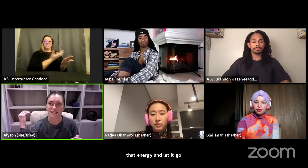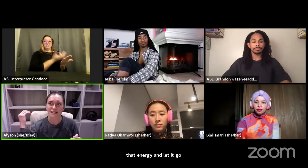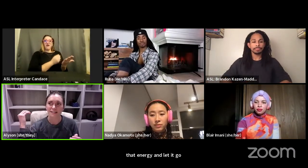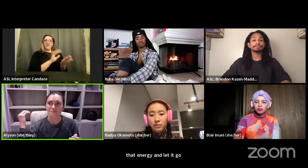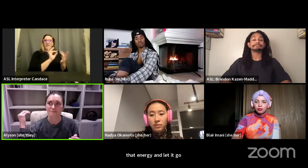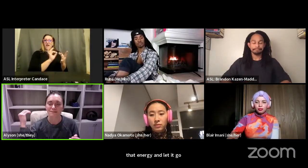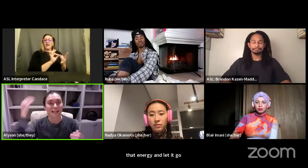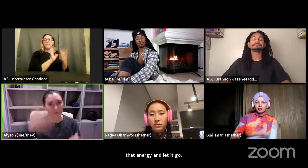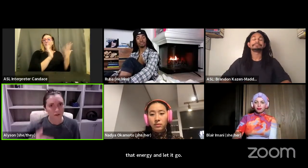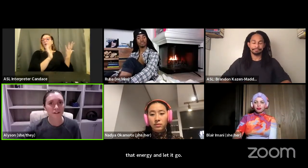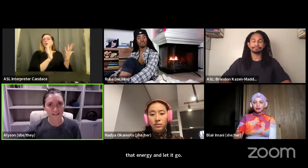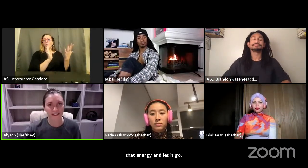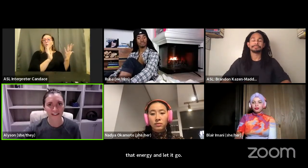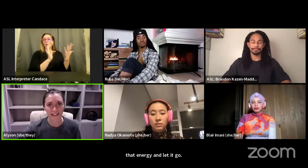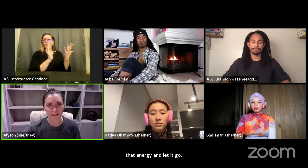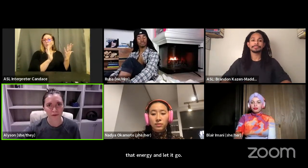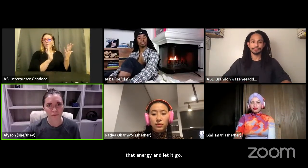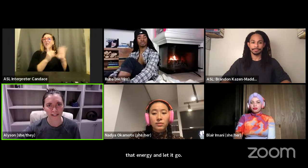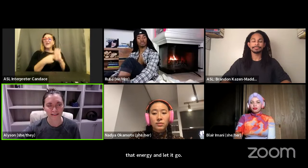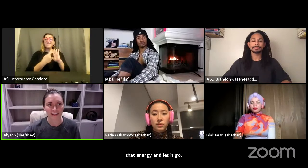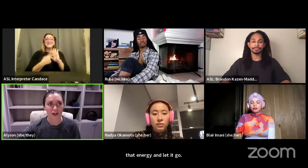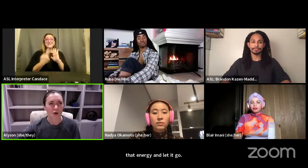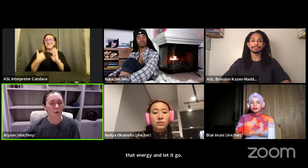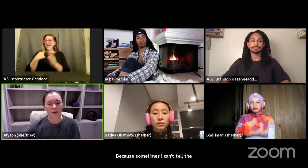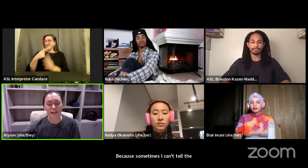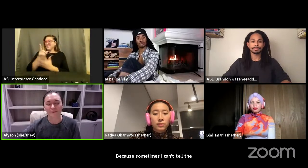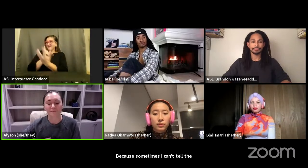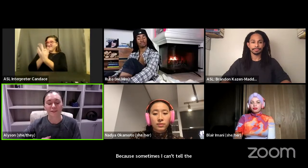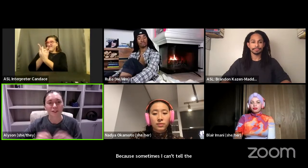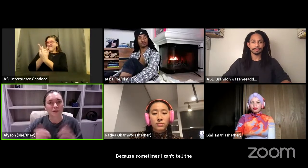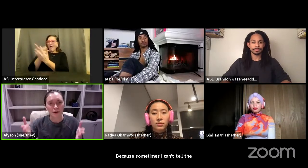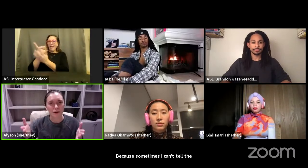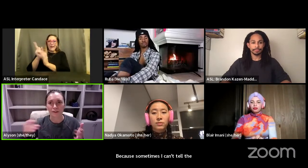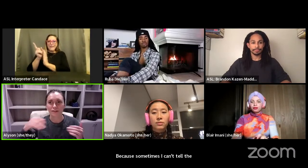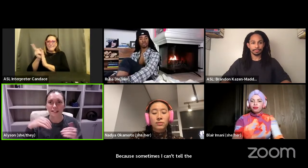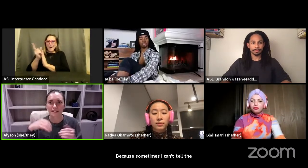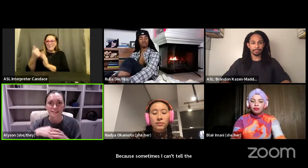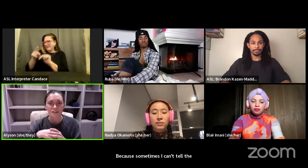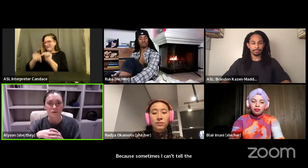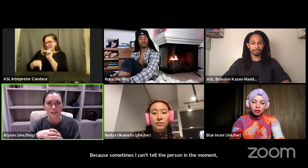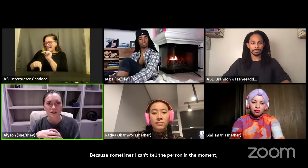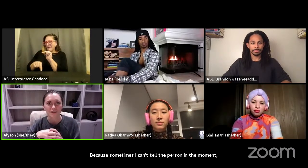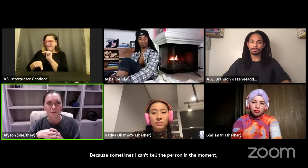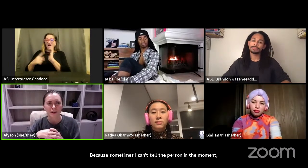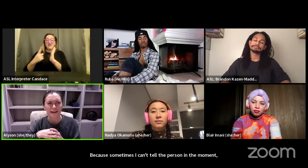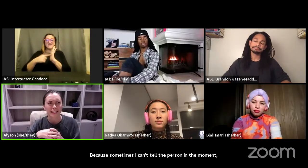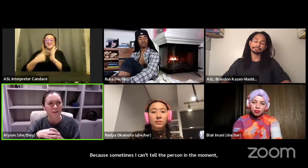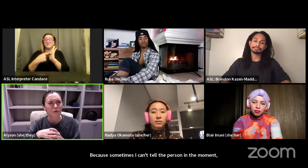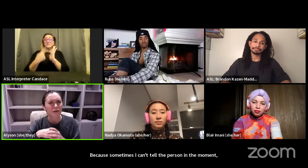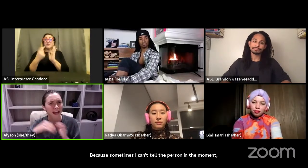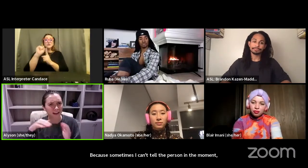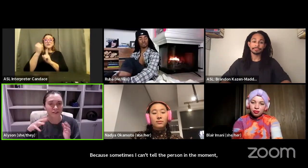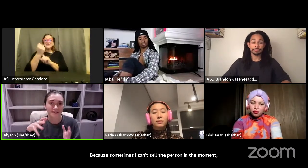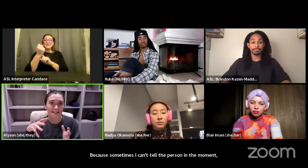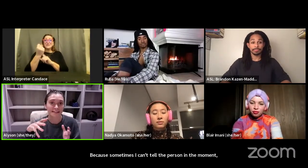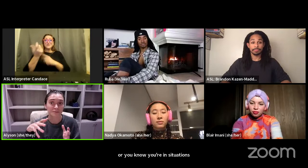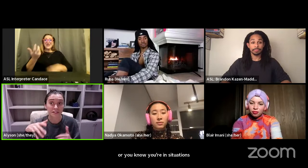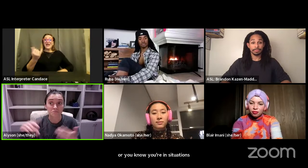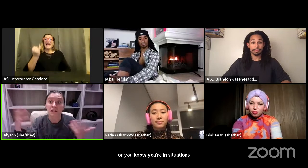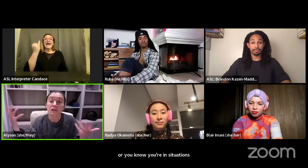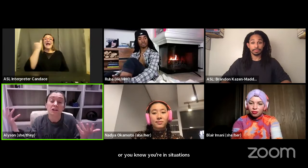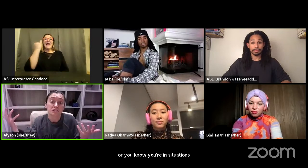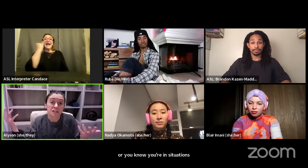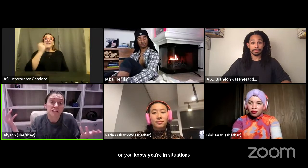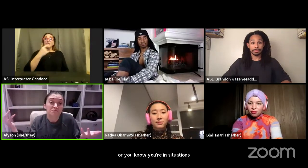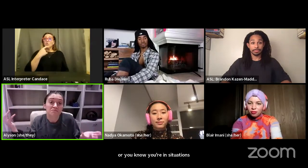can't tell the person in the moment, or, you know, you're in situations where if you actually said